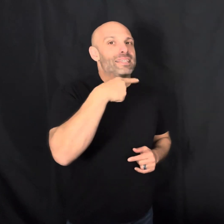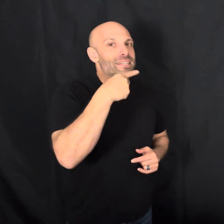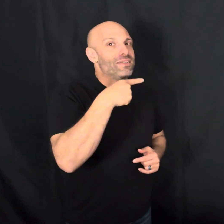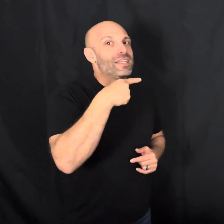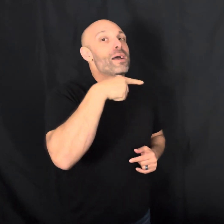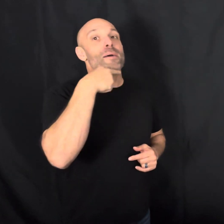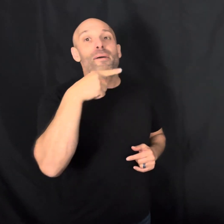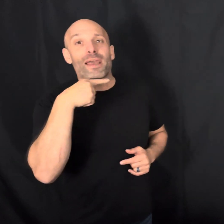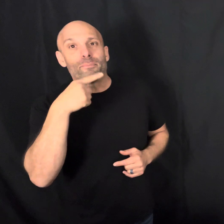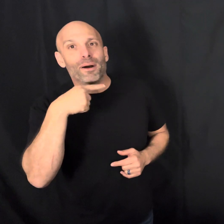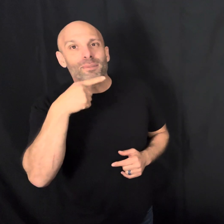Hearing and public.